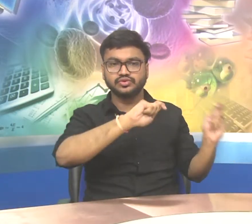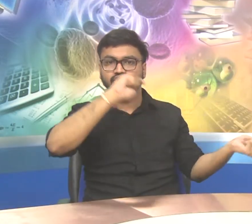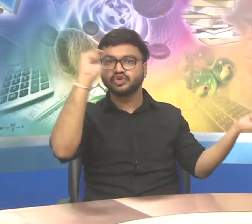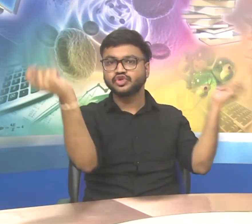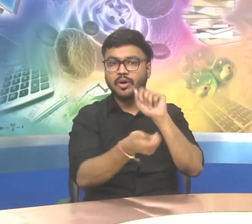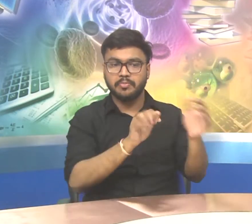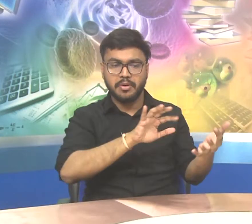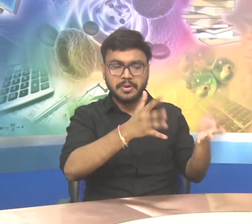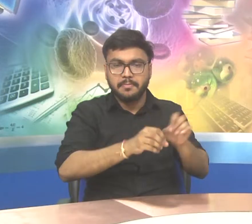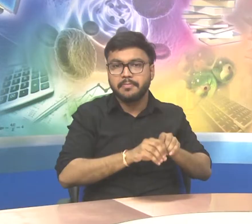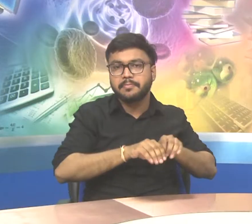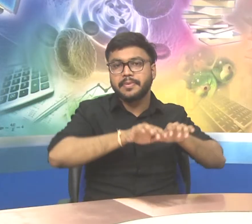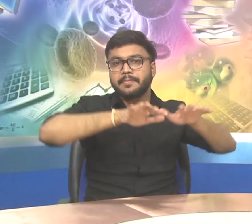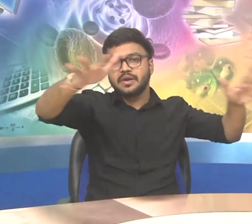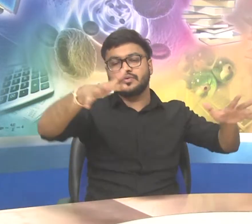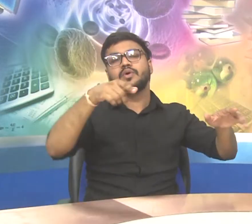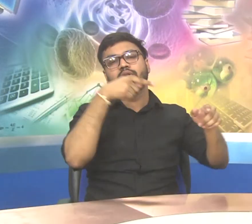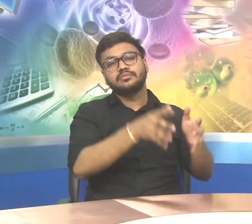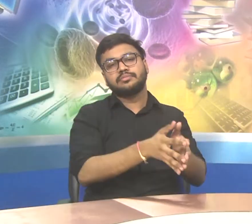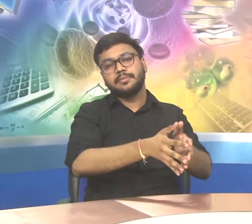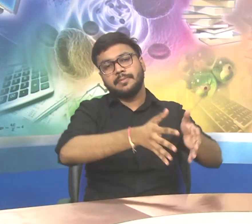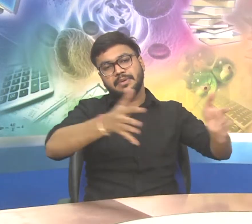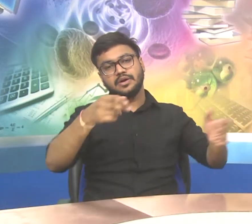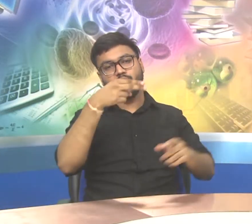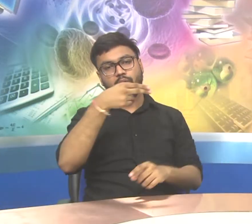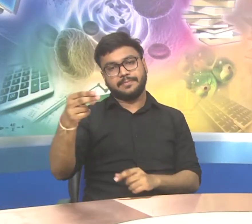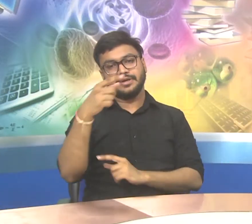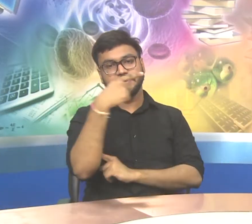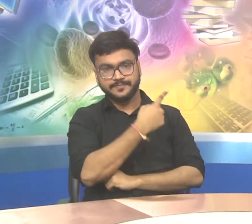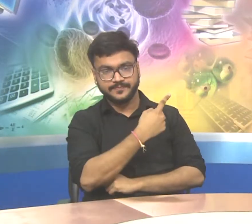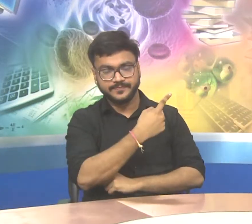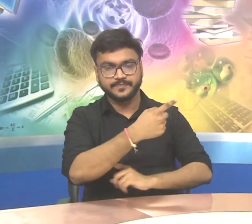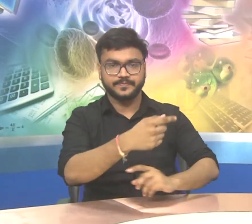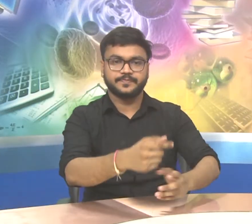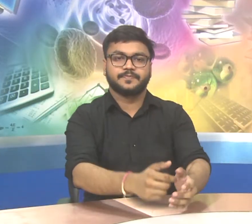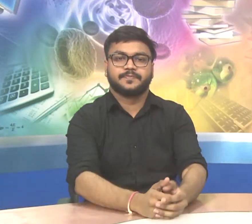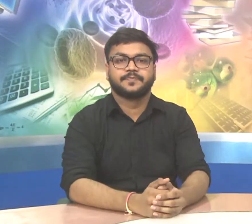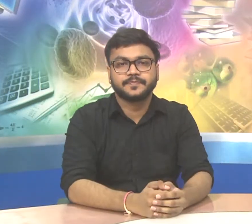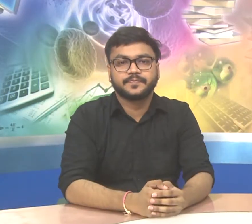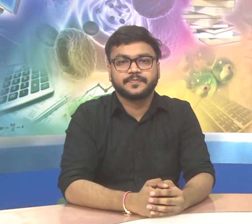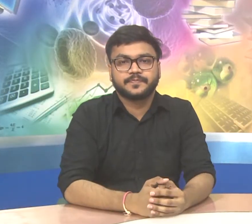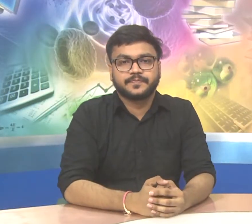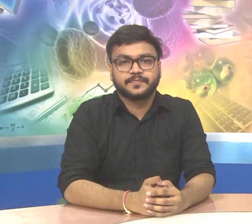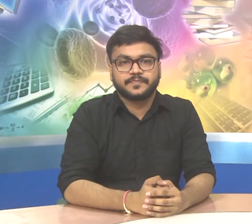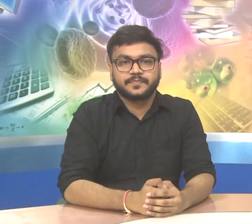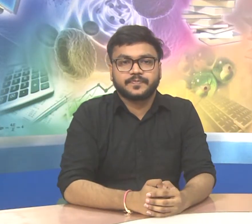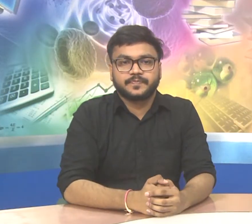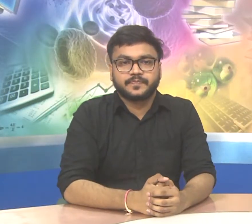For example, a COVID starts from China and spread out the whole